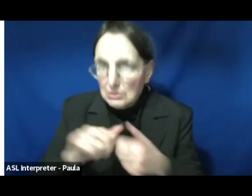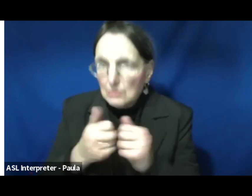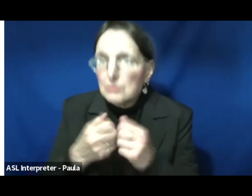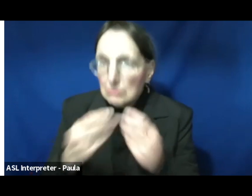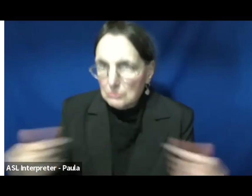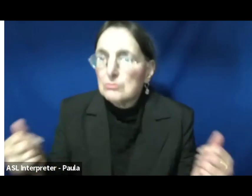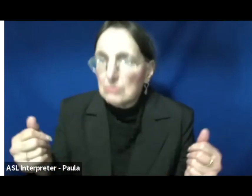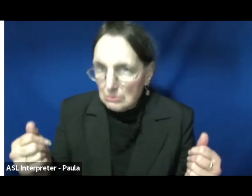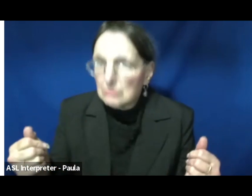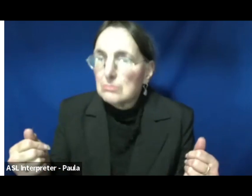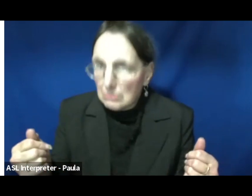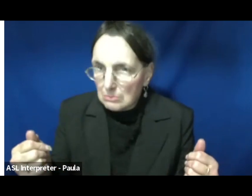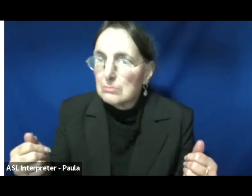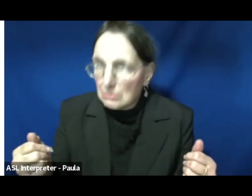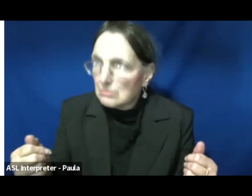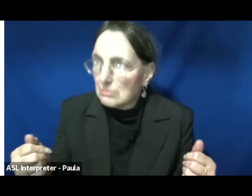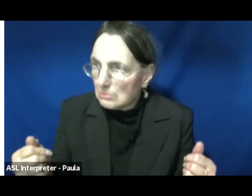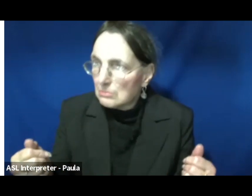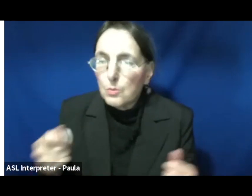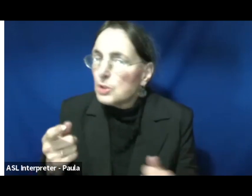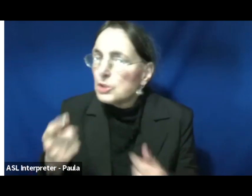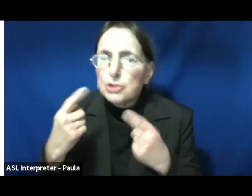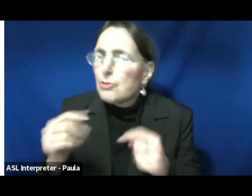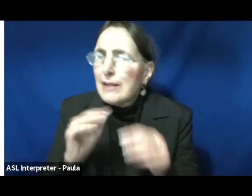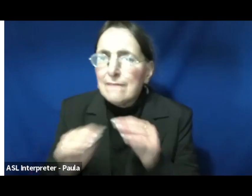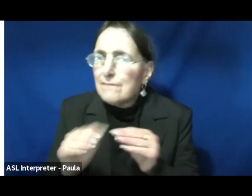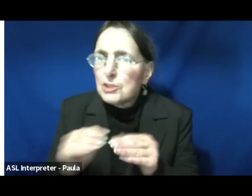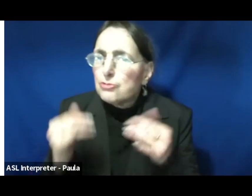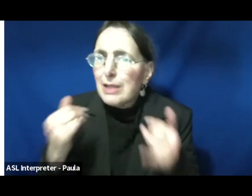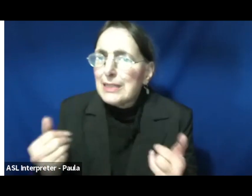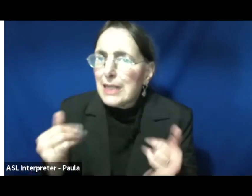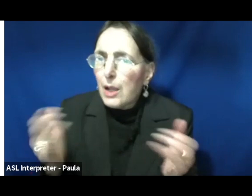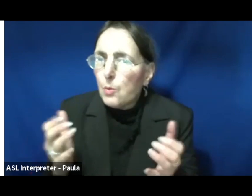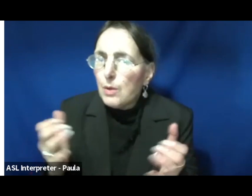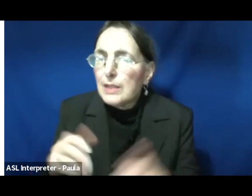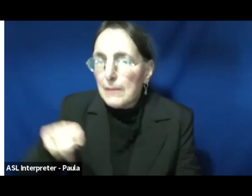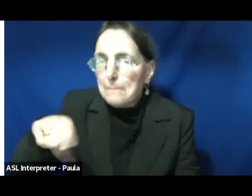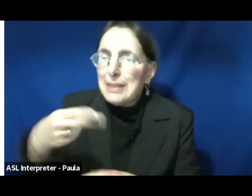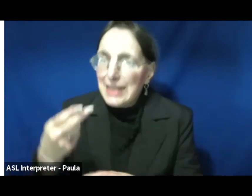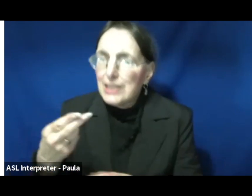right? What is she trying to fix right now? Fix the pH.